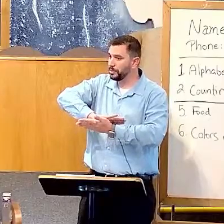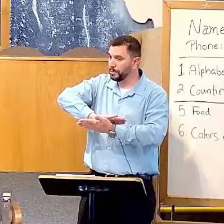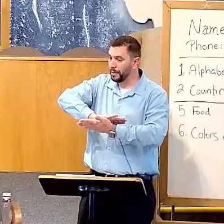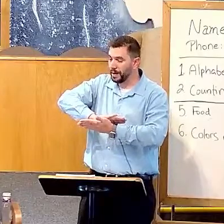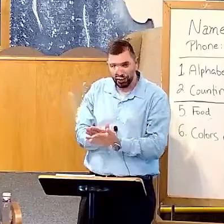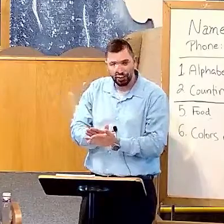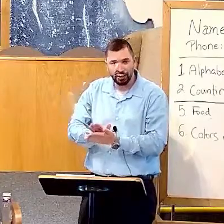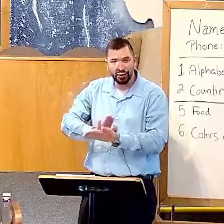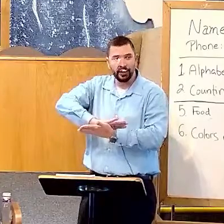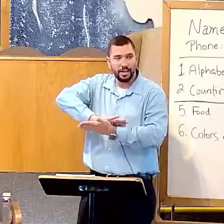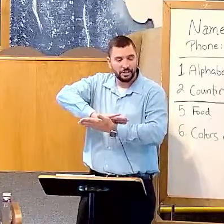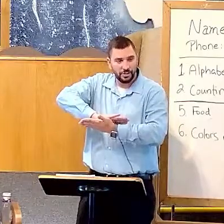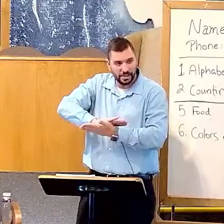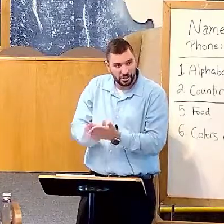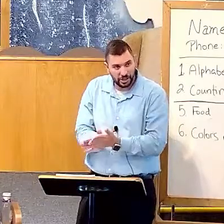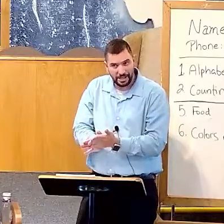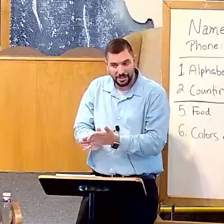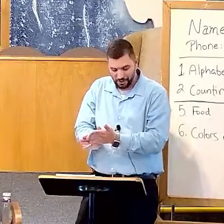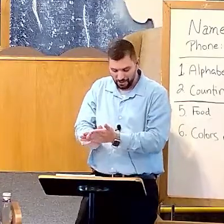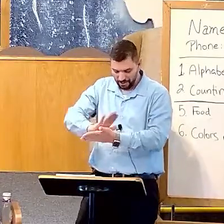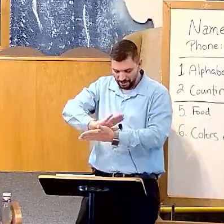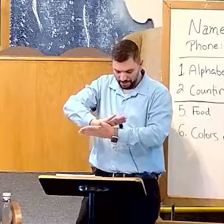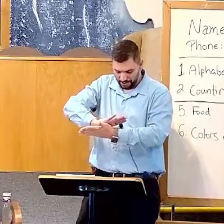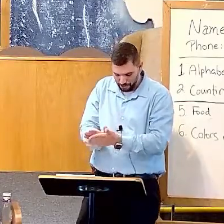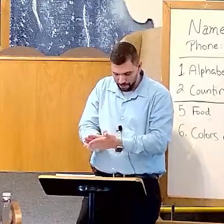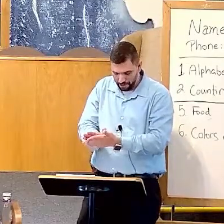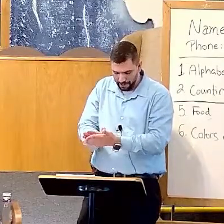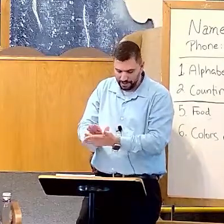it, and so that's cheese. So that's an old,